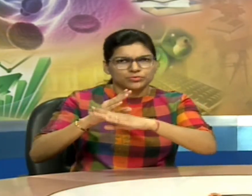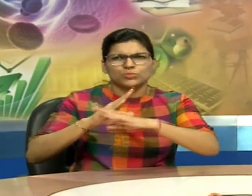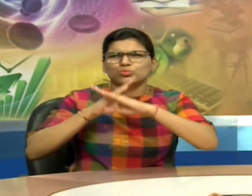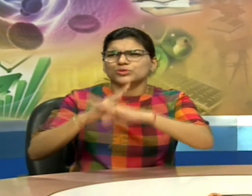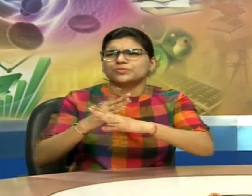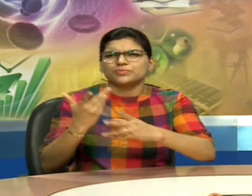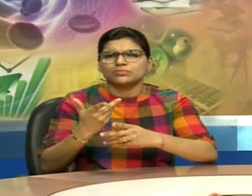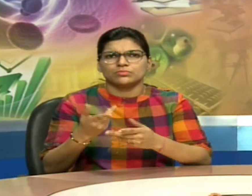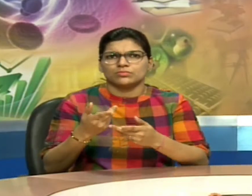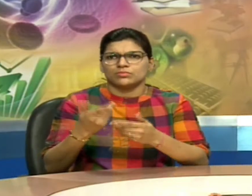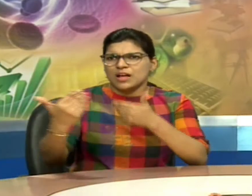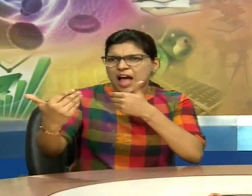Preventing,